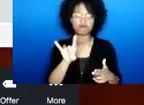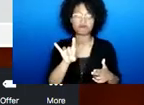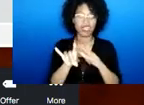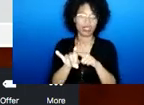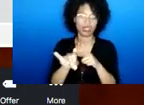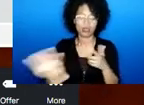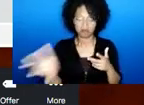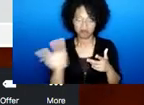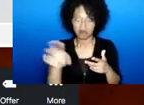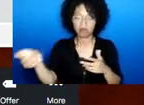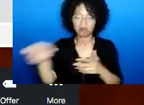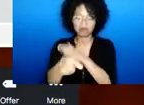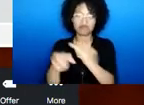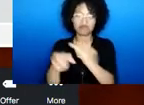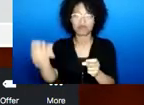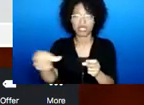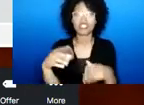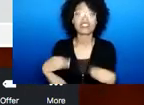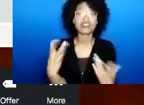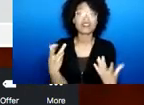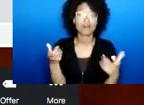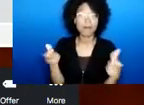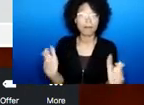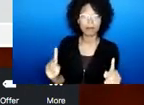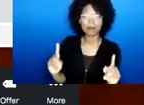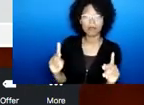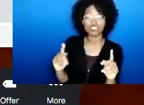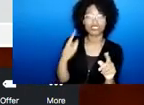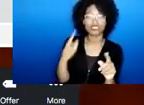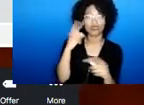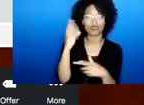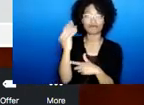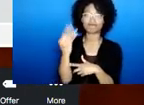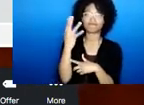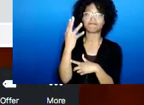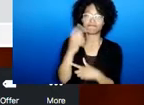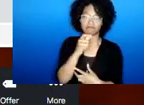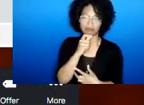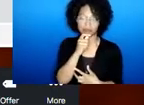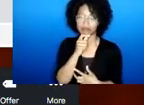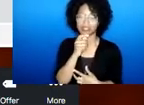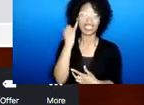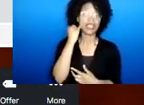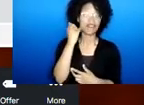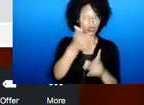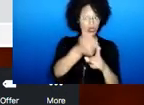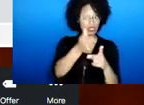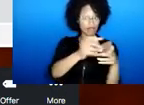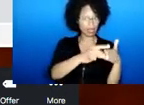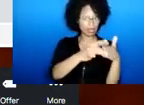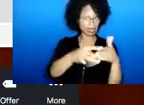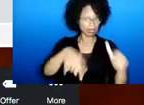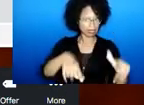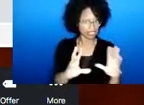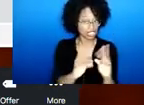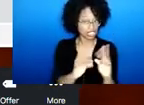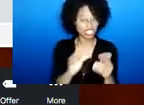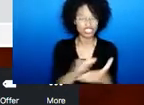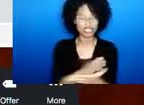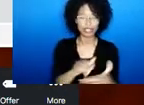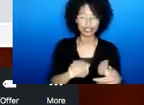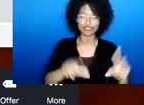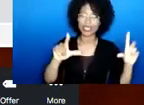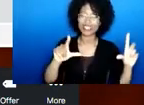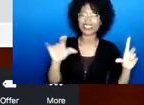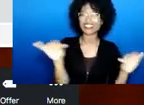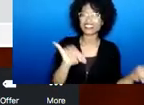choose to allow that in your session. If you are a presenter in this type of session, you will be sharing your screen just as you